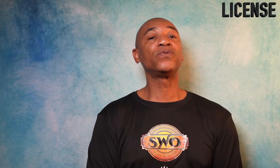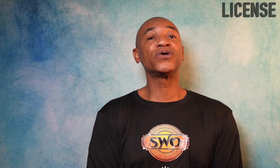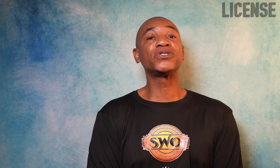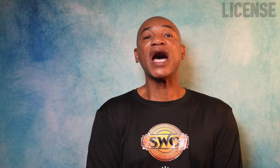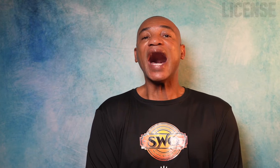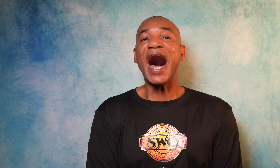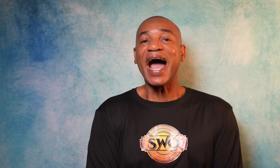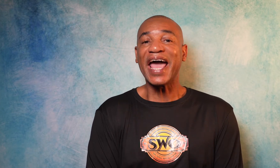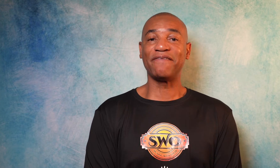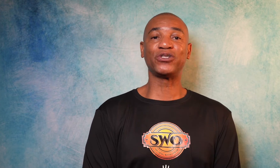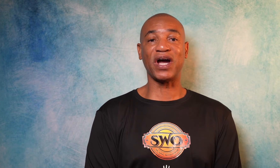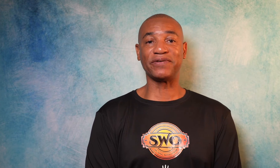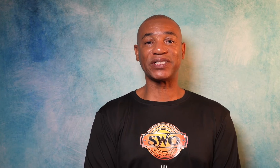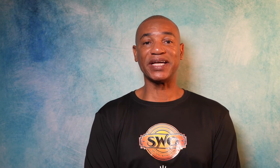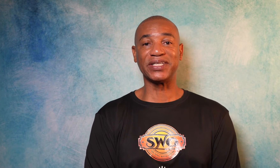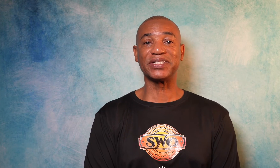words, I have a driver's license.